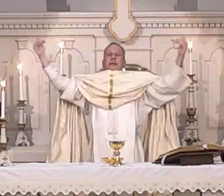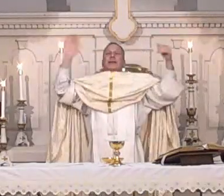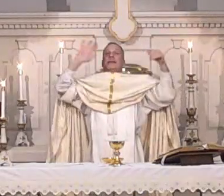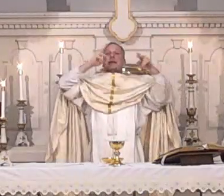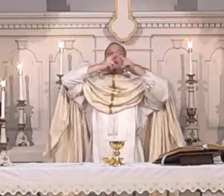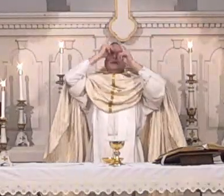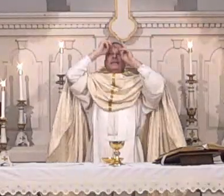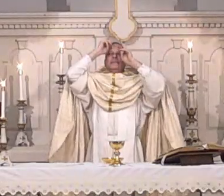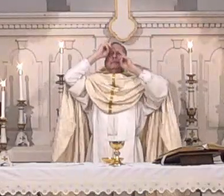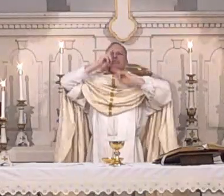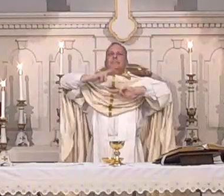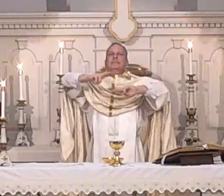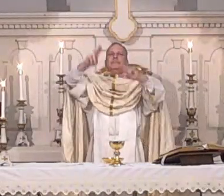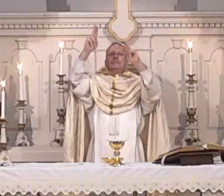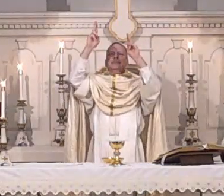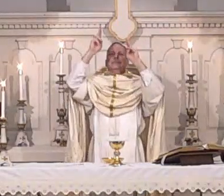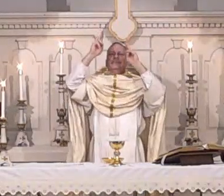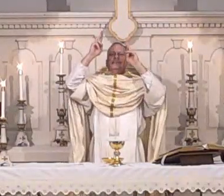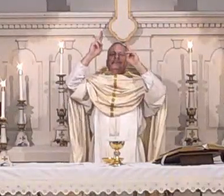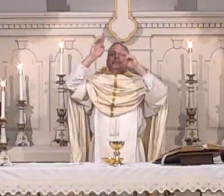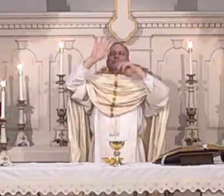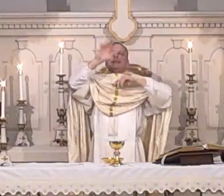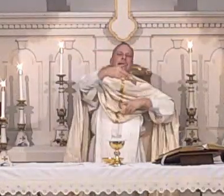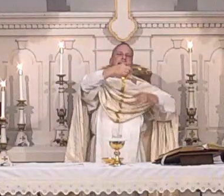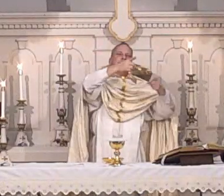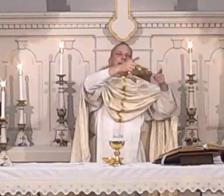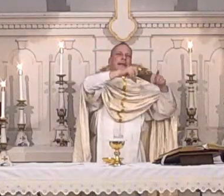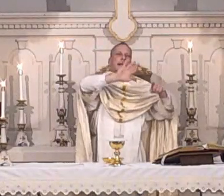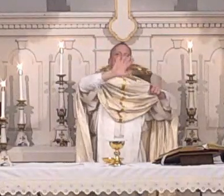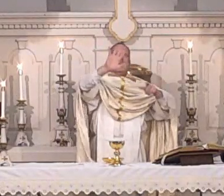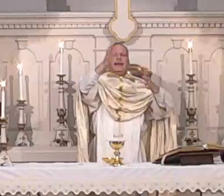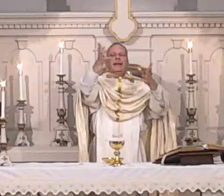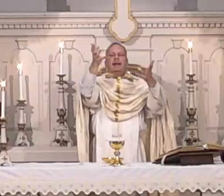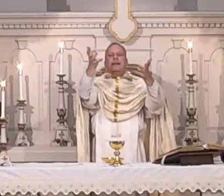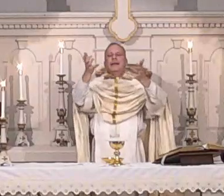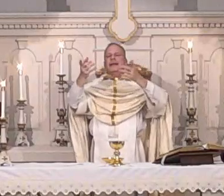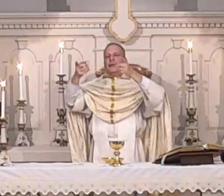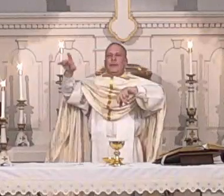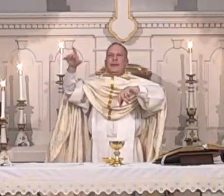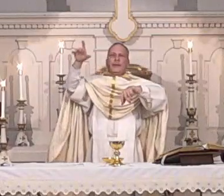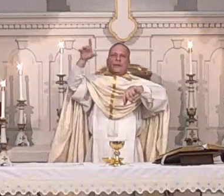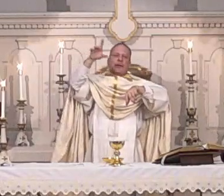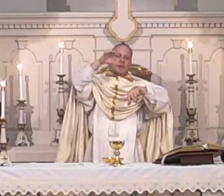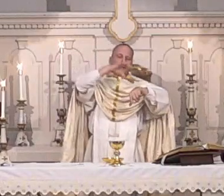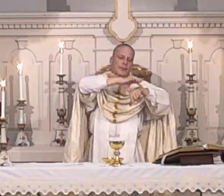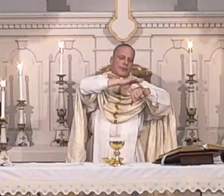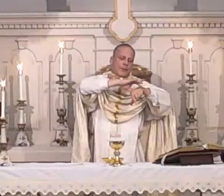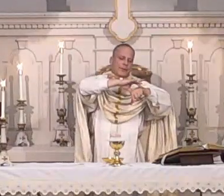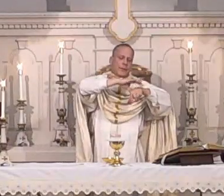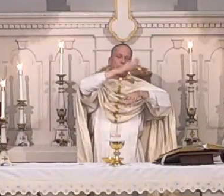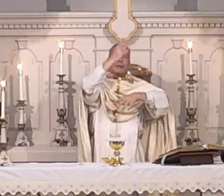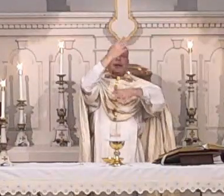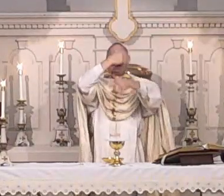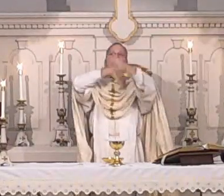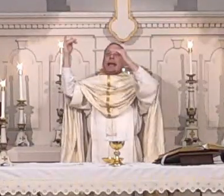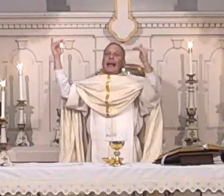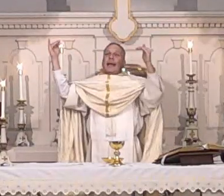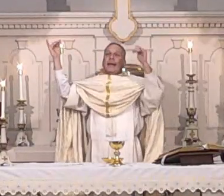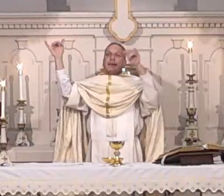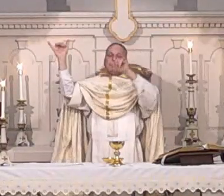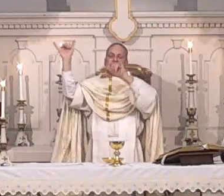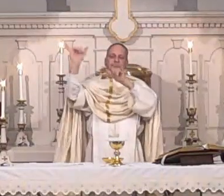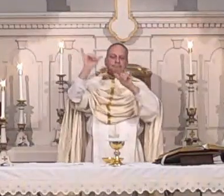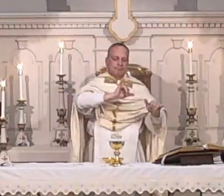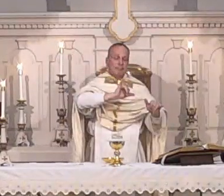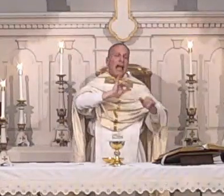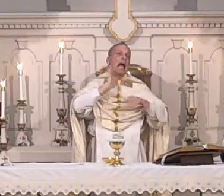in heaven, hallowed be thy name. Thy kingdom come, thy will be done, on earth as it is in heaven. Give